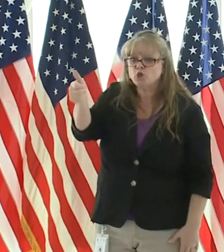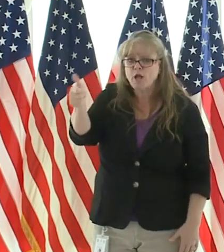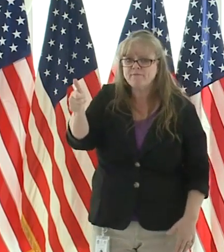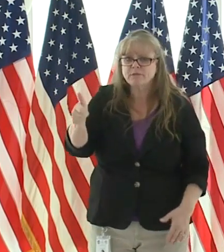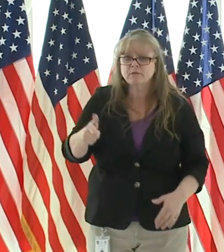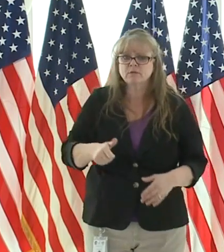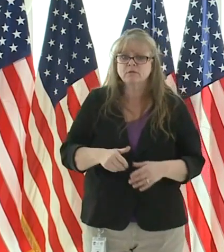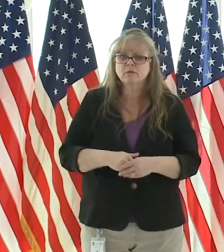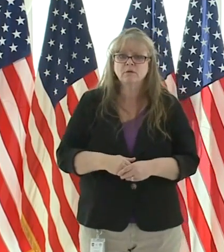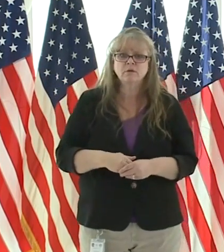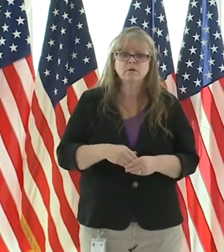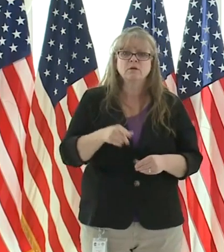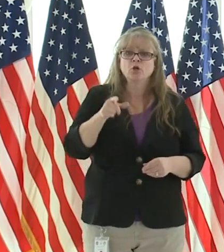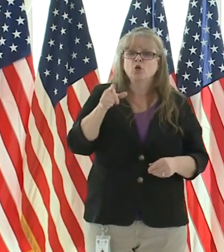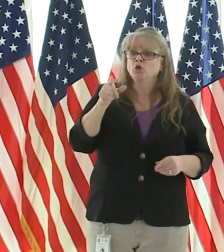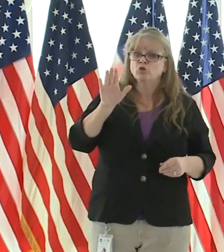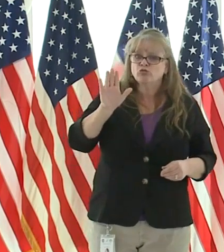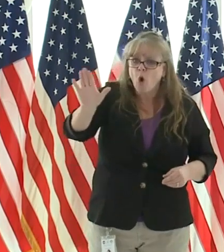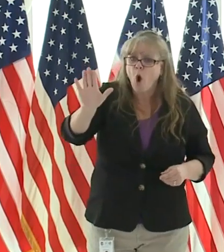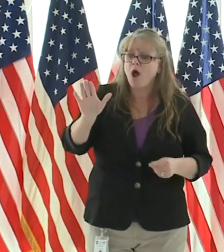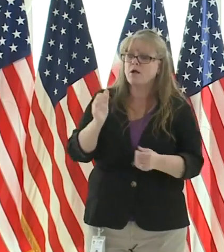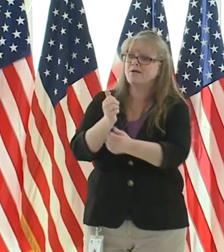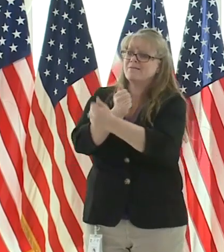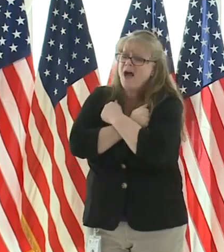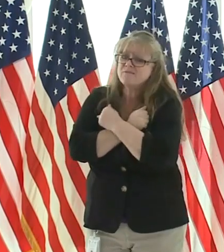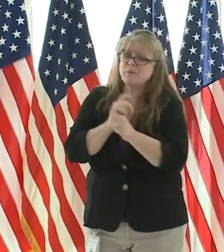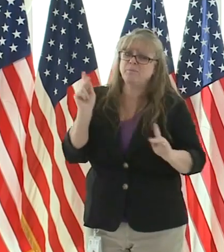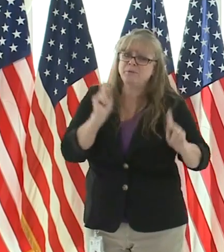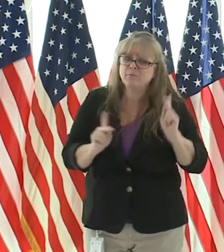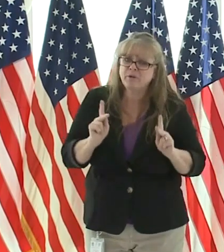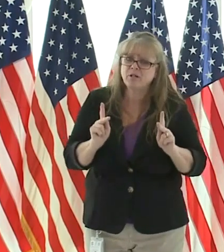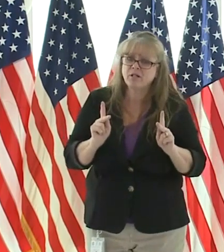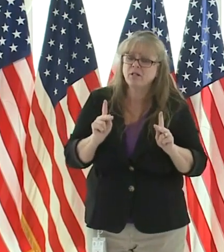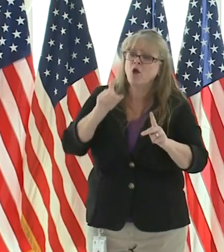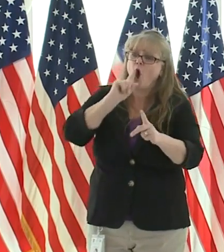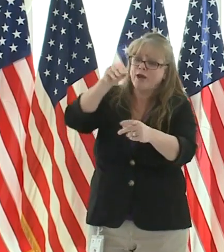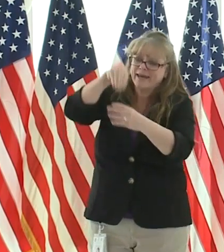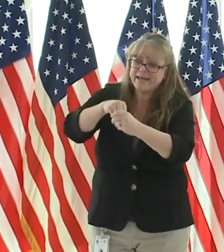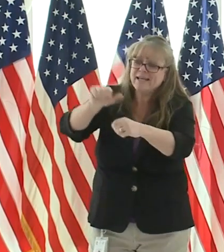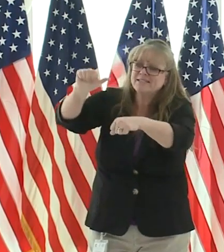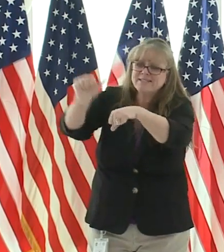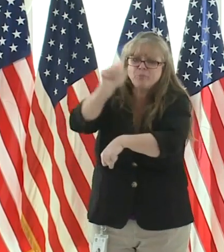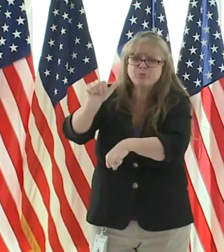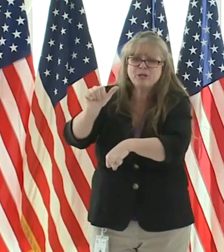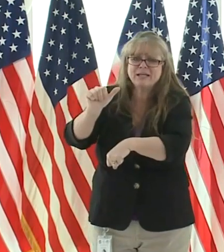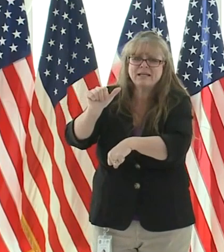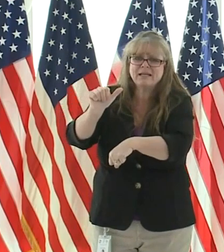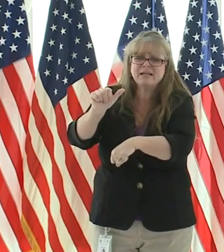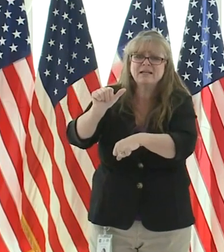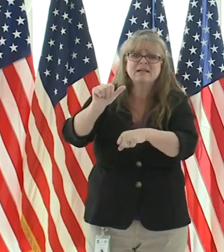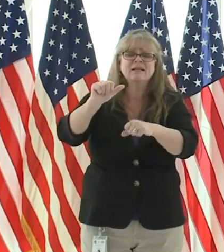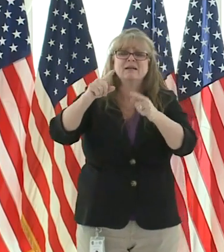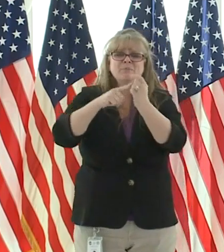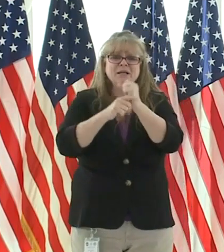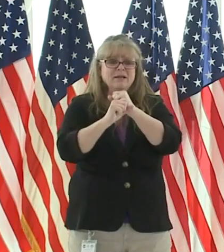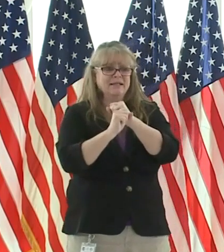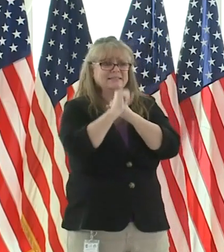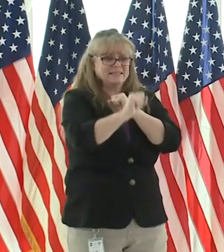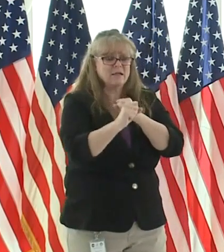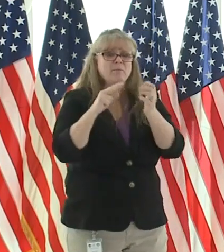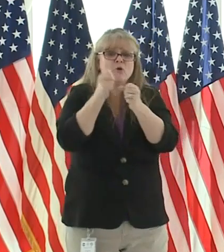ones in jeopardy. And you're prolonging the economic pain and difficulties that your fellow Coloradans face. Now's the time for us to act with